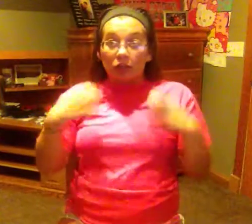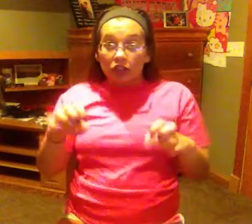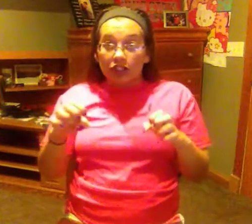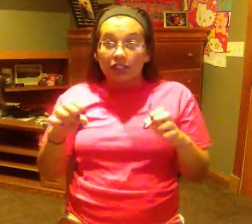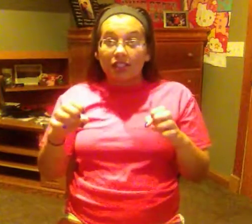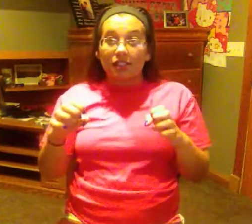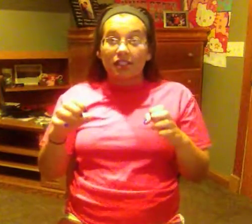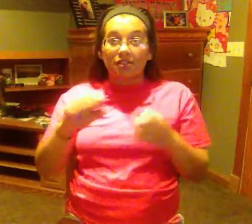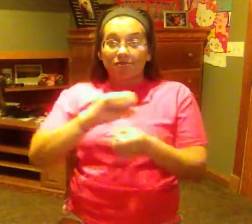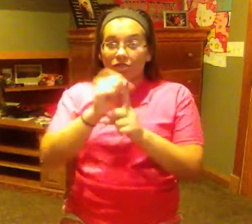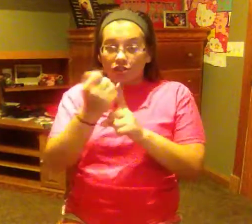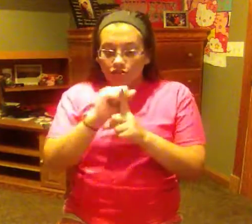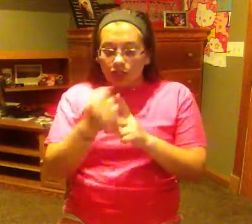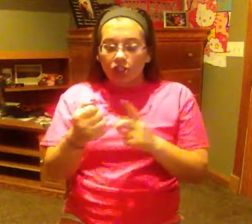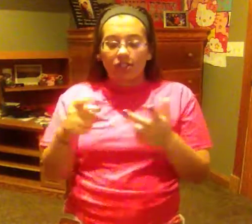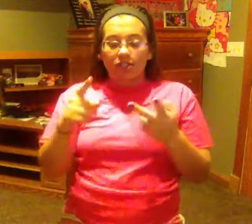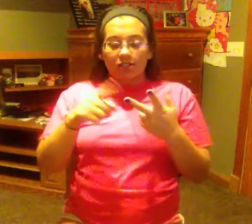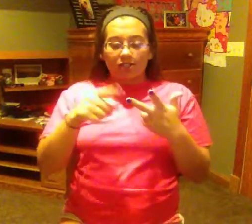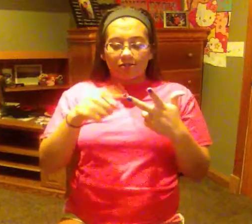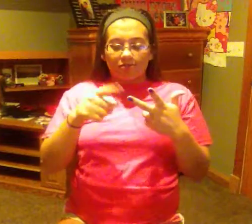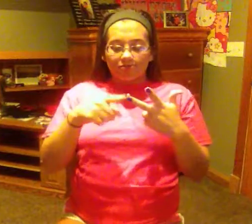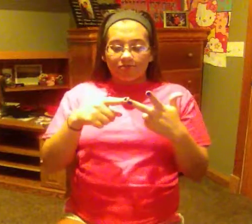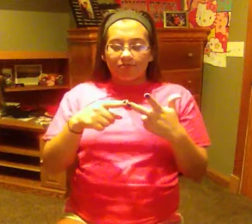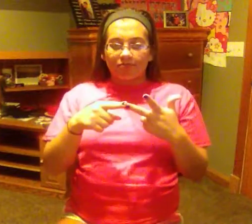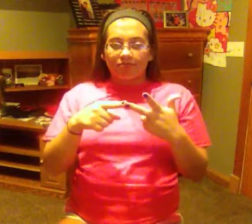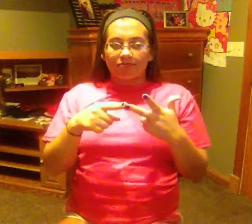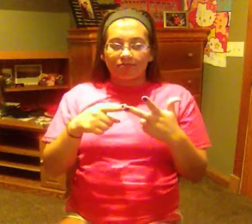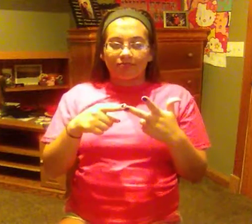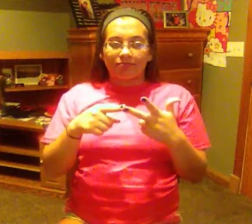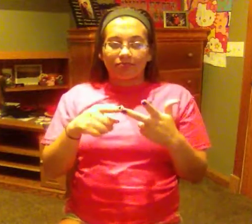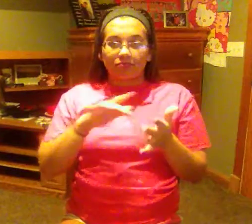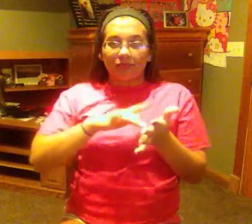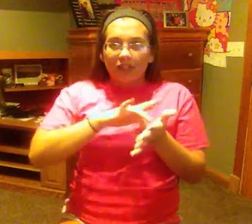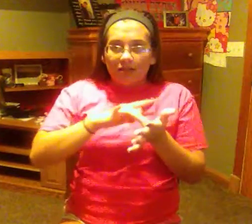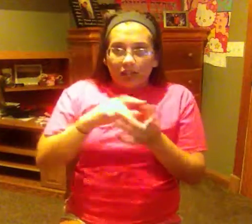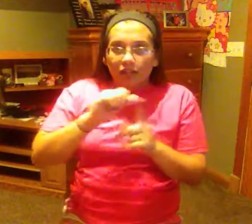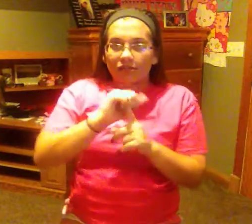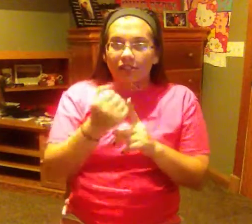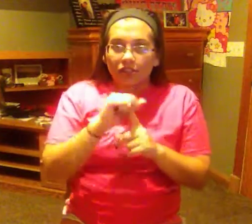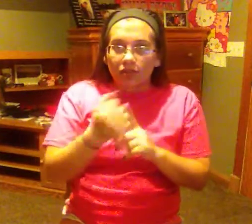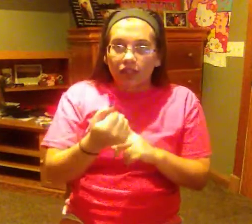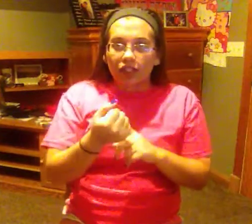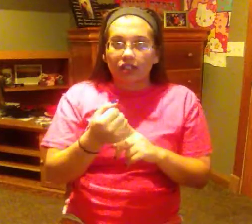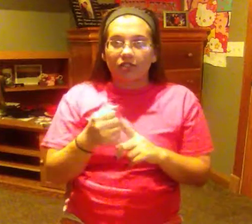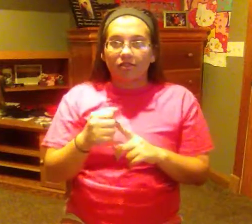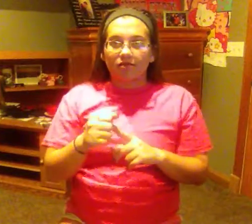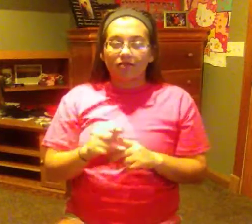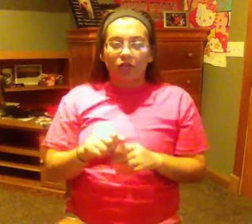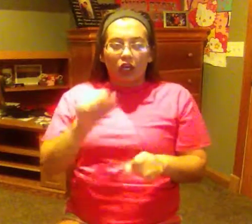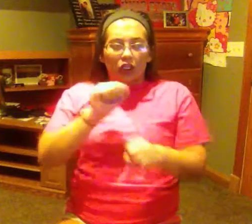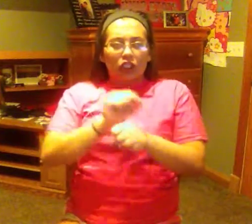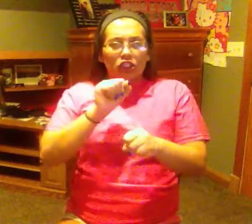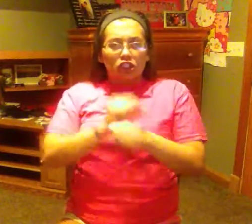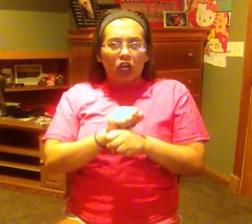plenty of opportunities to conduct clinical tests as a medical laboratory specialist, dental assistant, or as an optical lab specialist